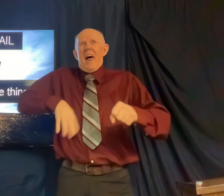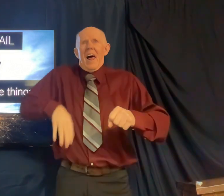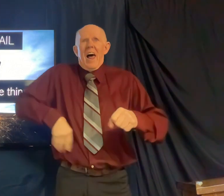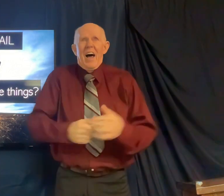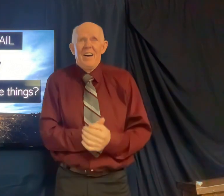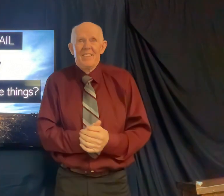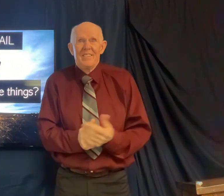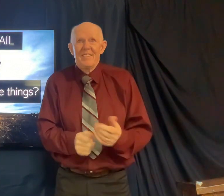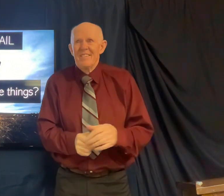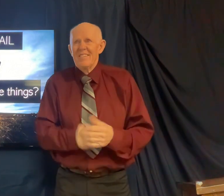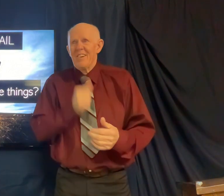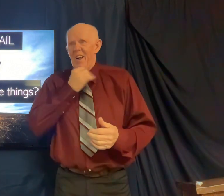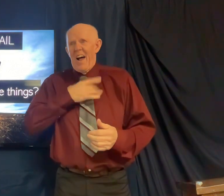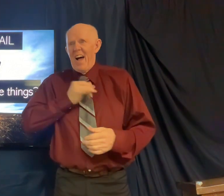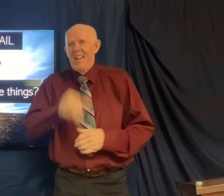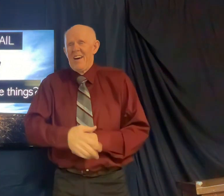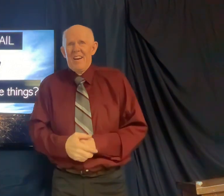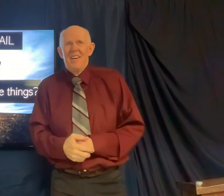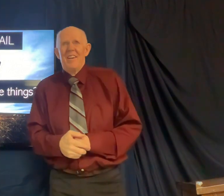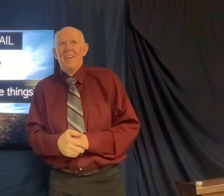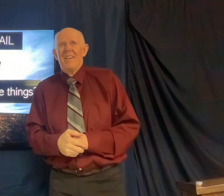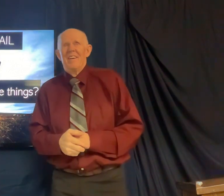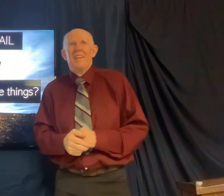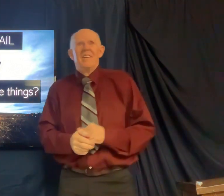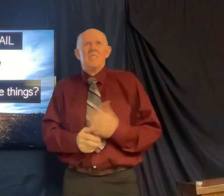But it's time to go to work. I'm going to be late. I don't like that.